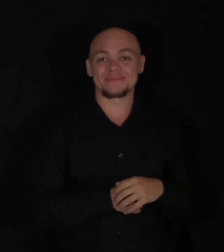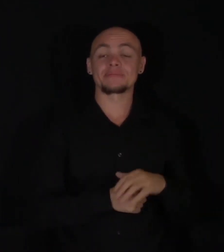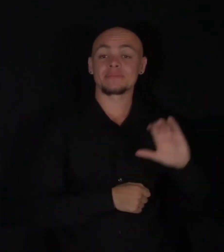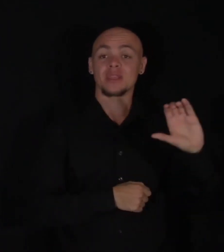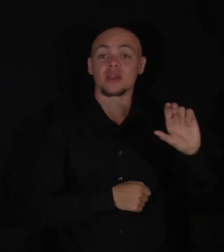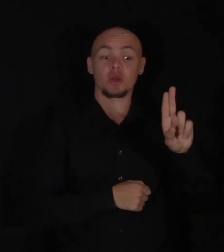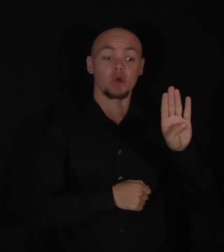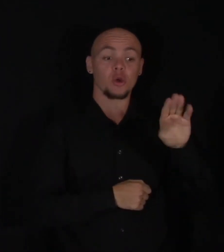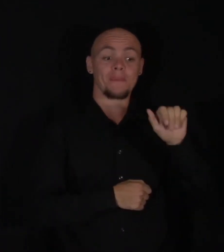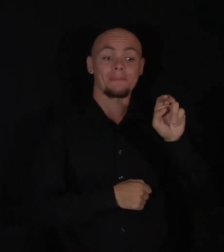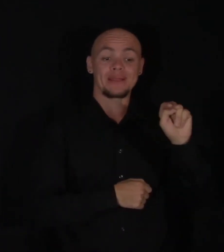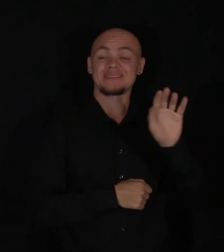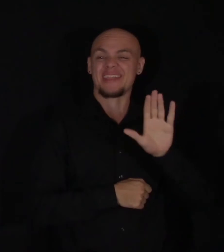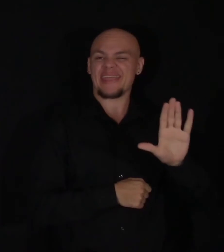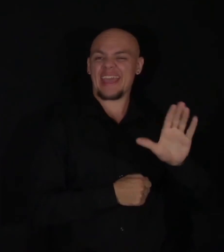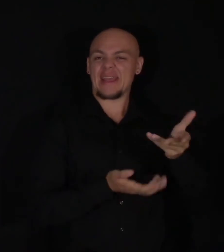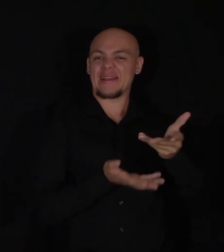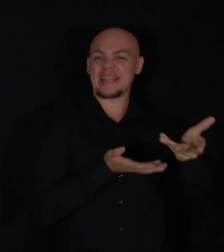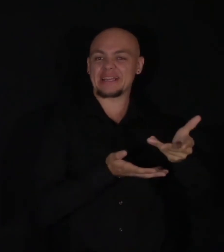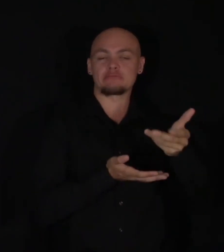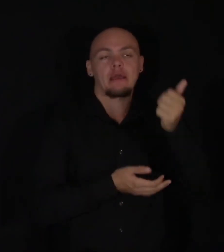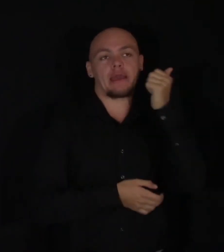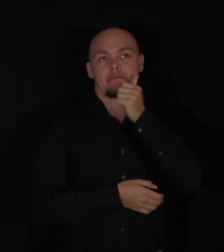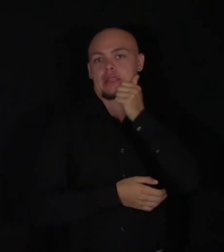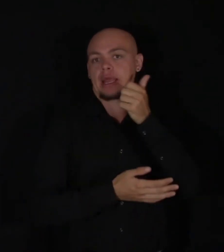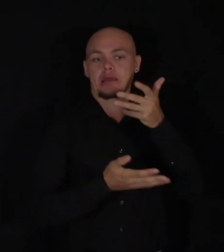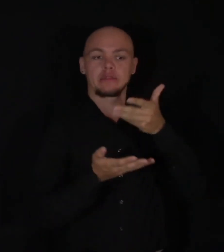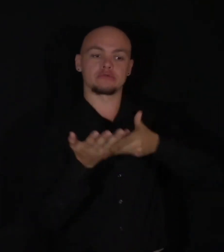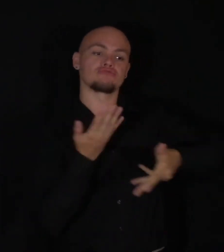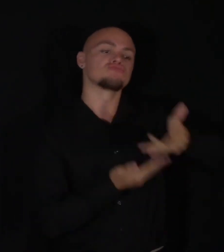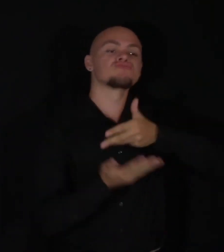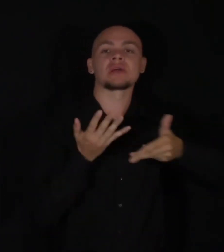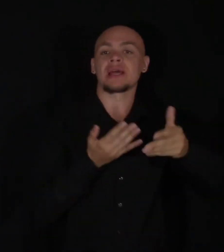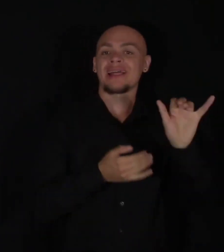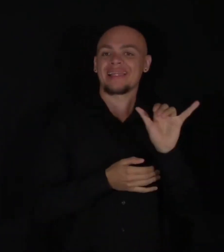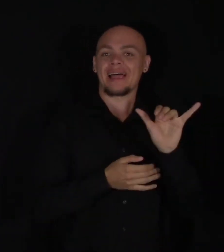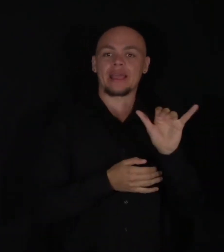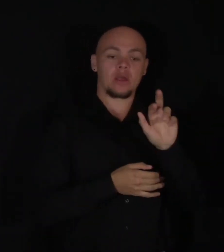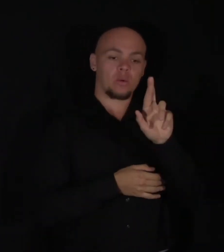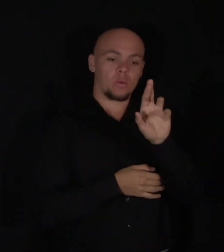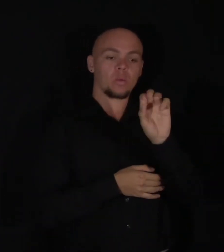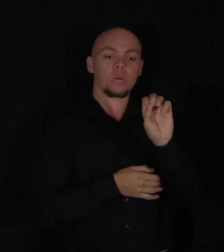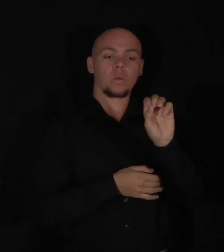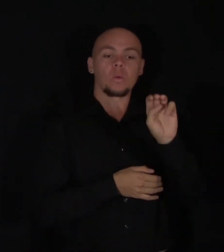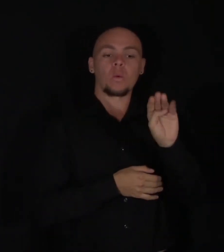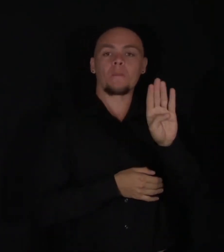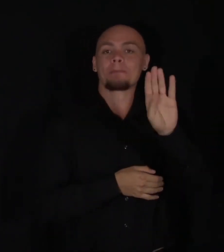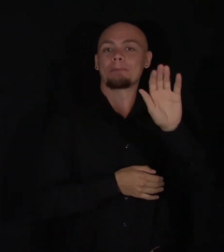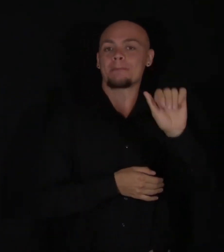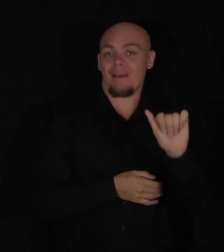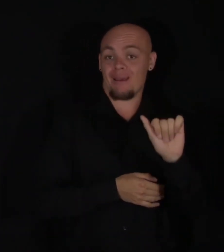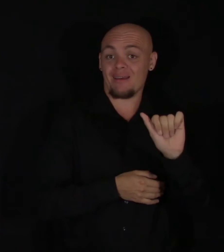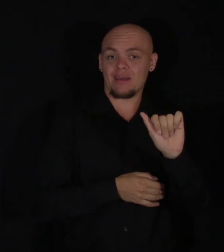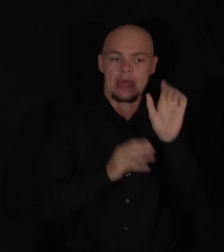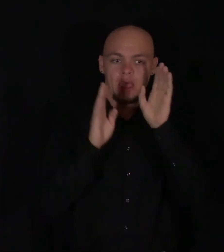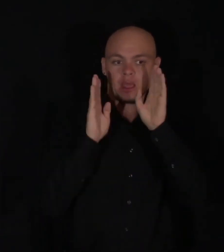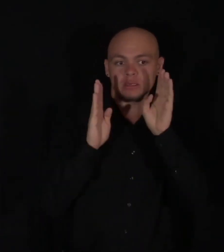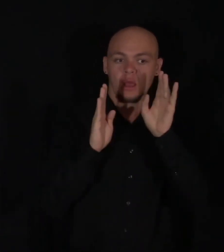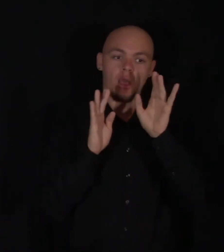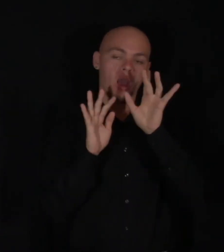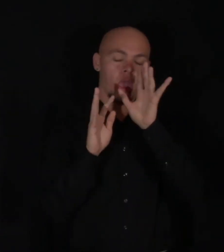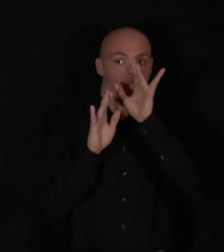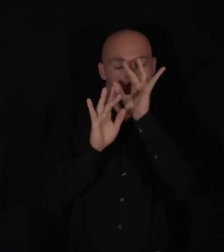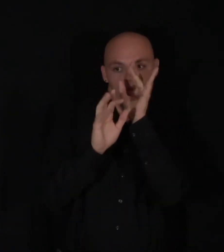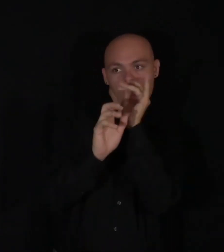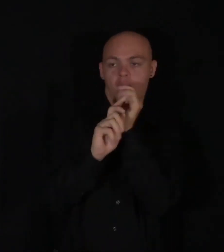Cubans interact on the streets every day as if they're playing the game of rumba. They keep a tension, a sexy